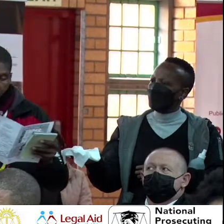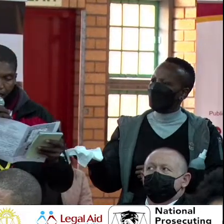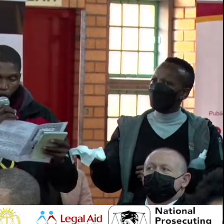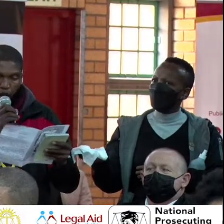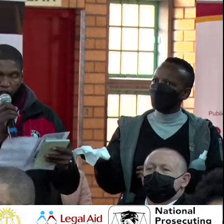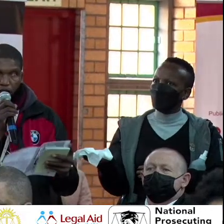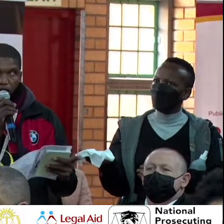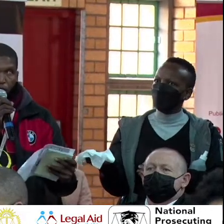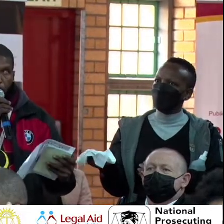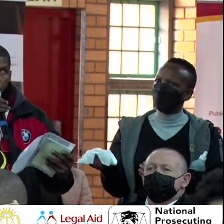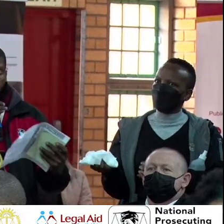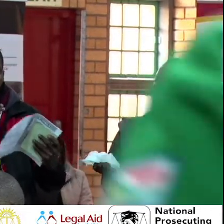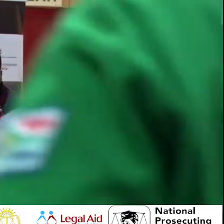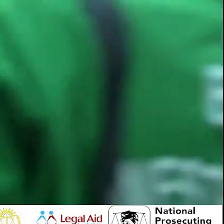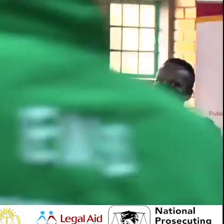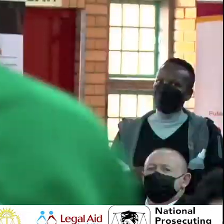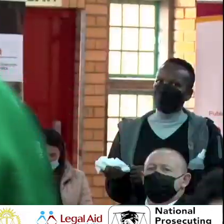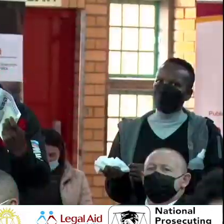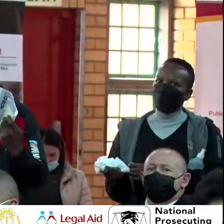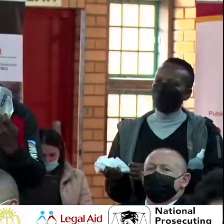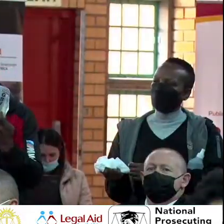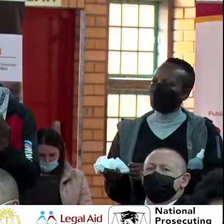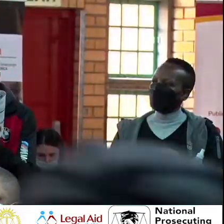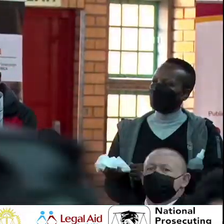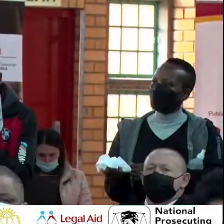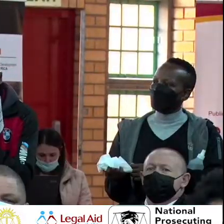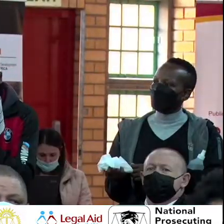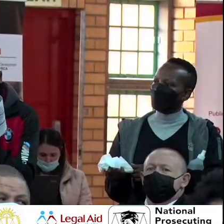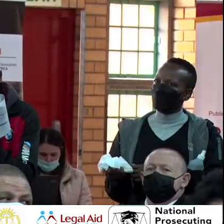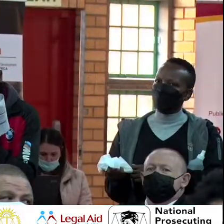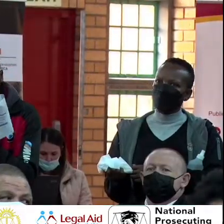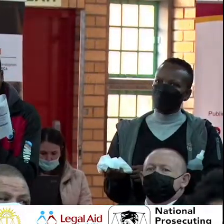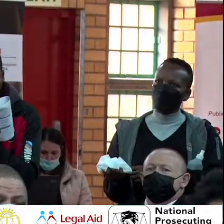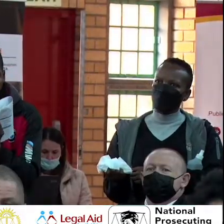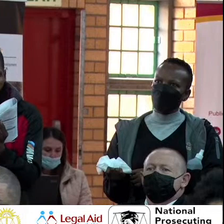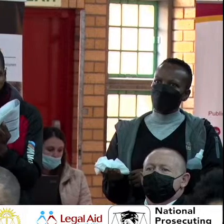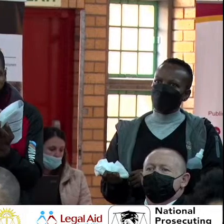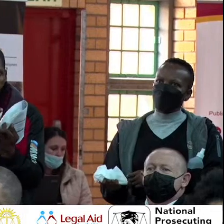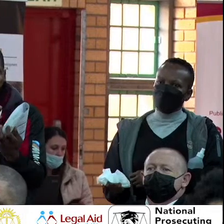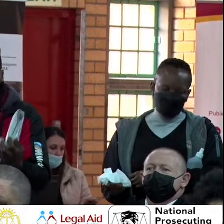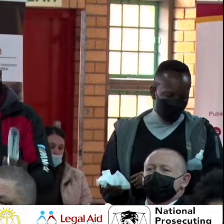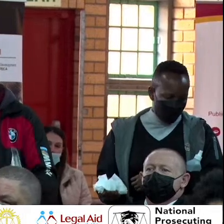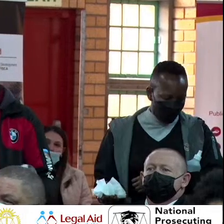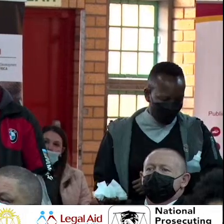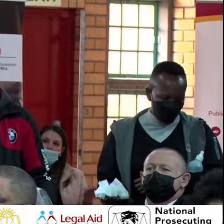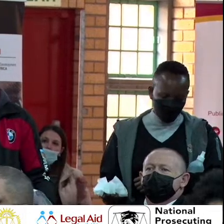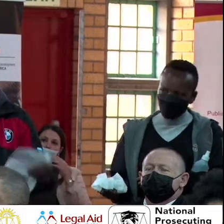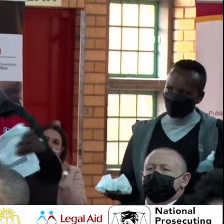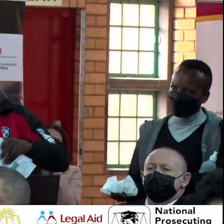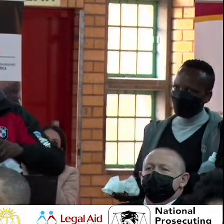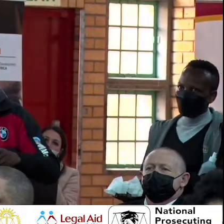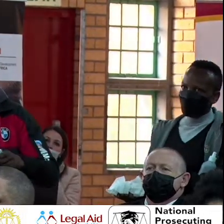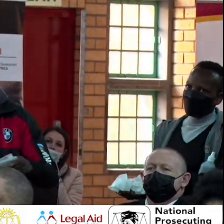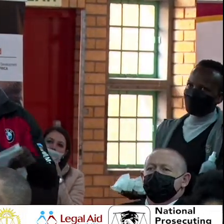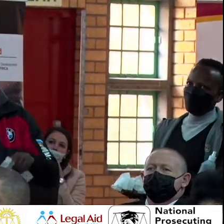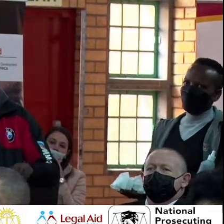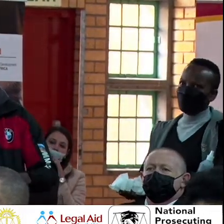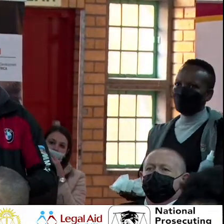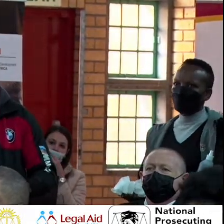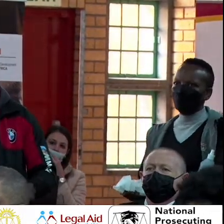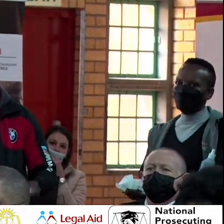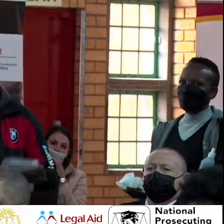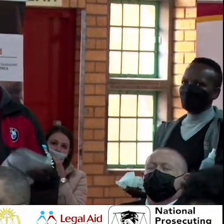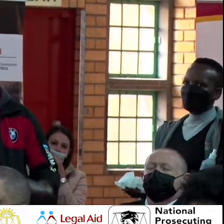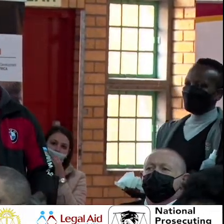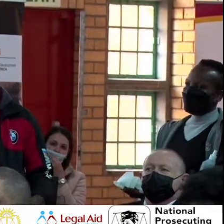The last one, Chair, the Department of Justice must have more of such activities like this